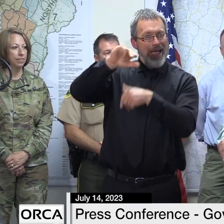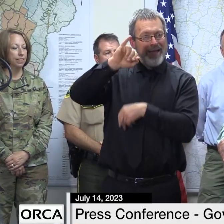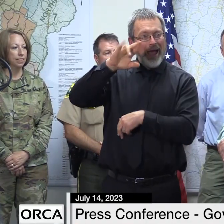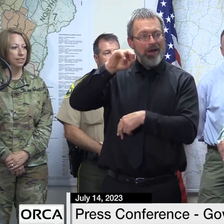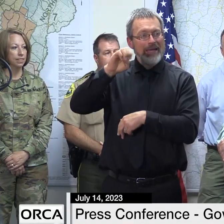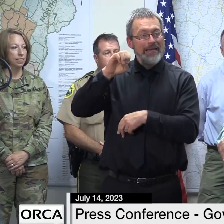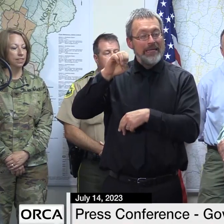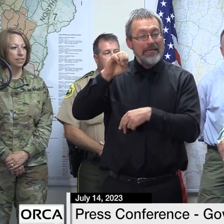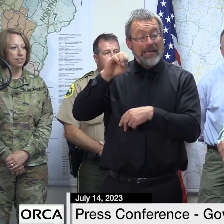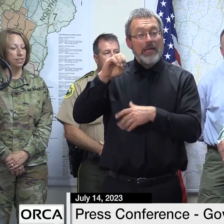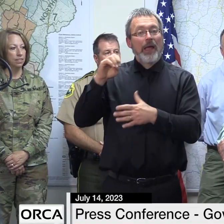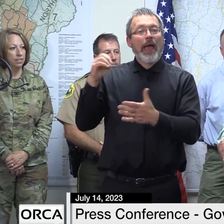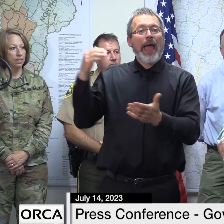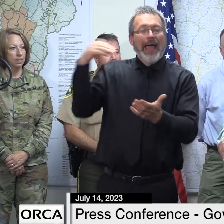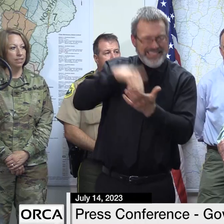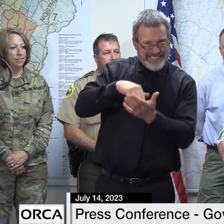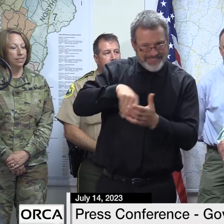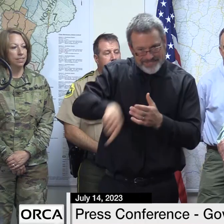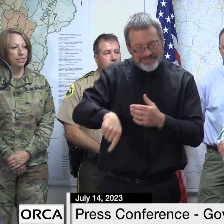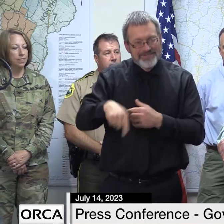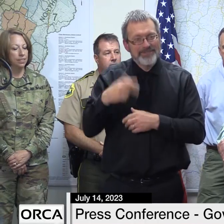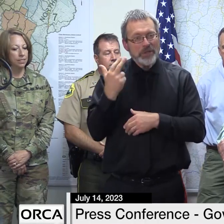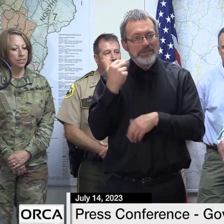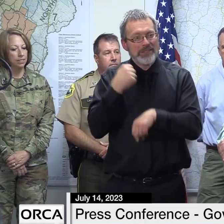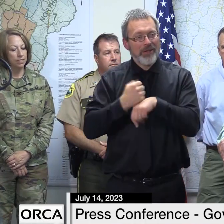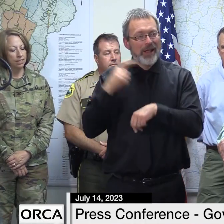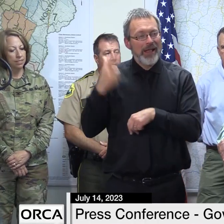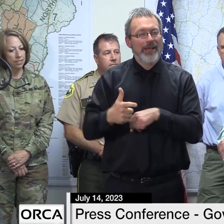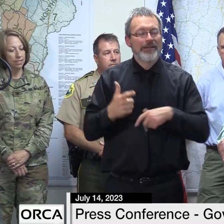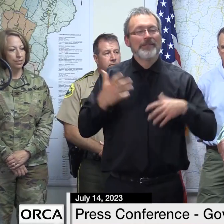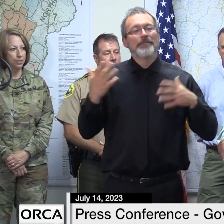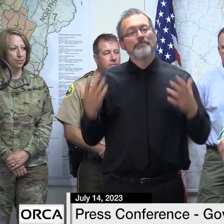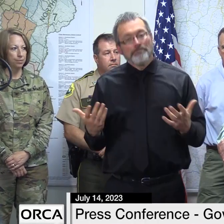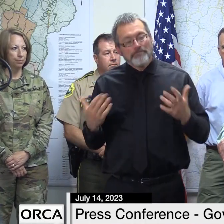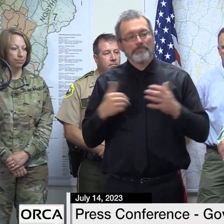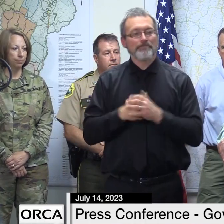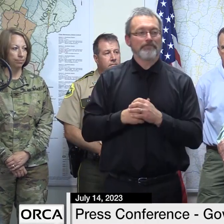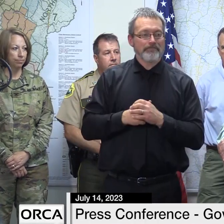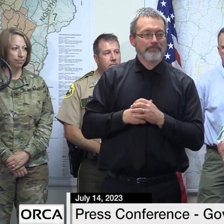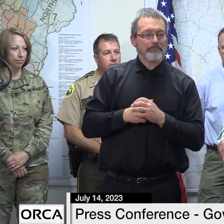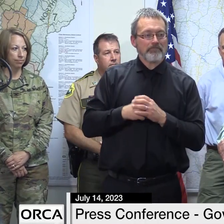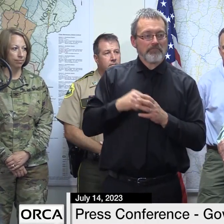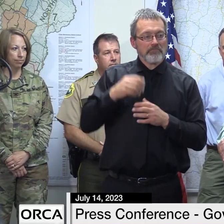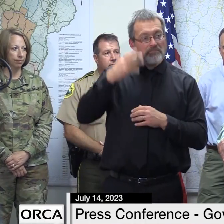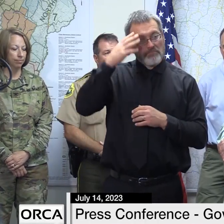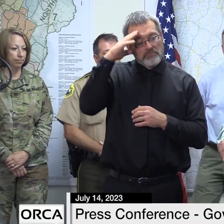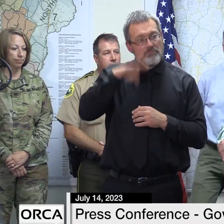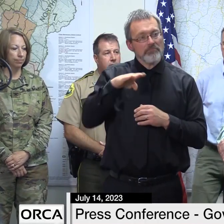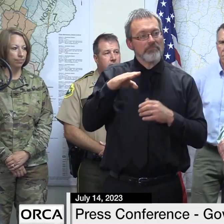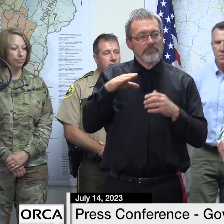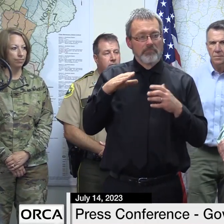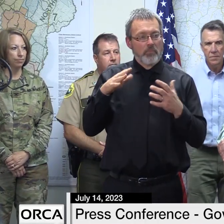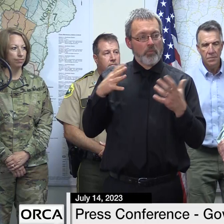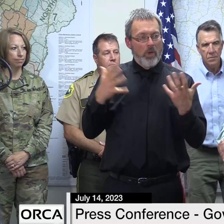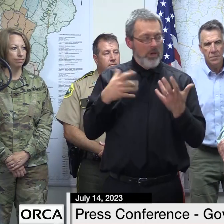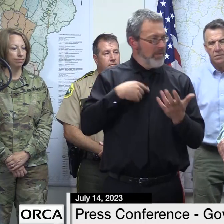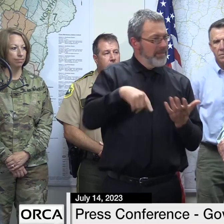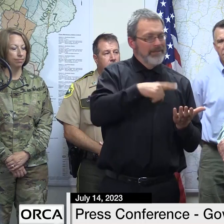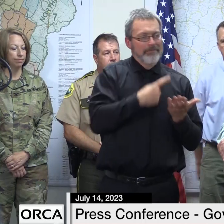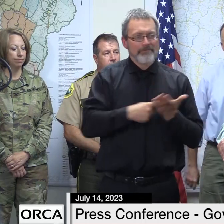through it again, 12 years, I think. You know, so there's a lot, there's going to be a lot of discussions of what